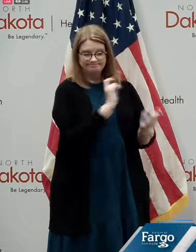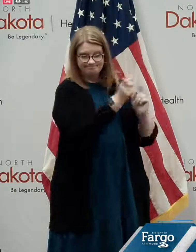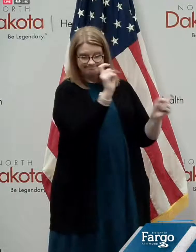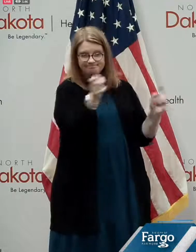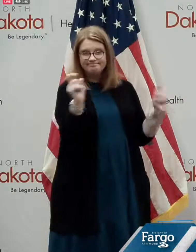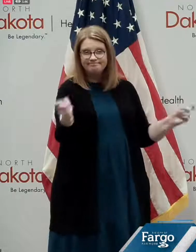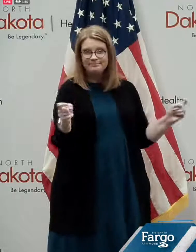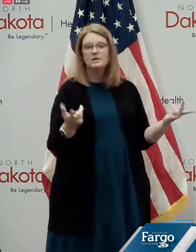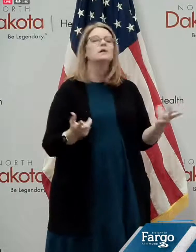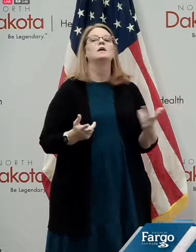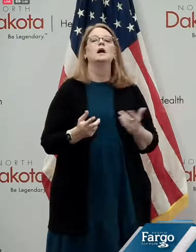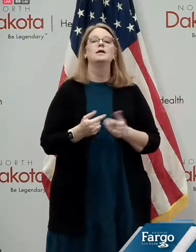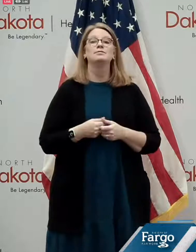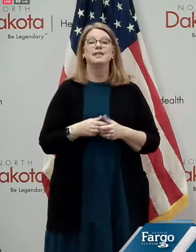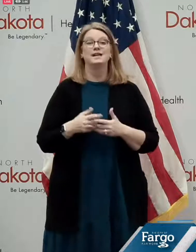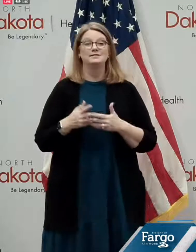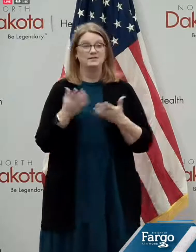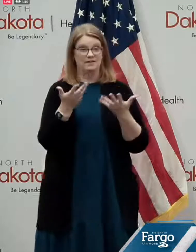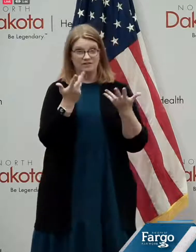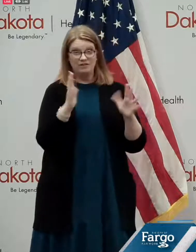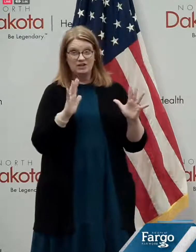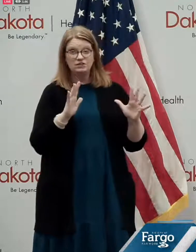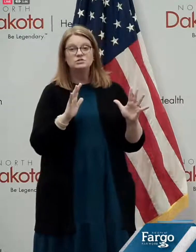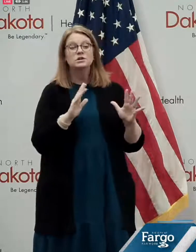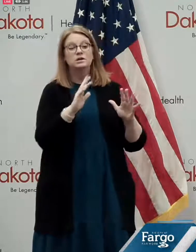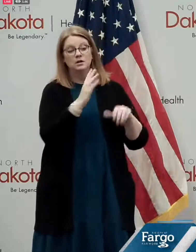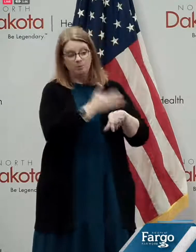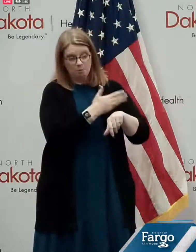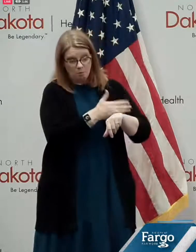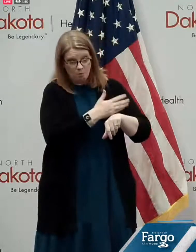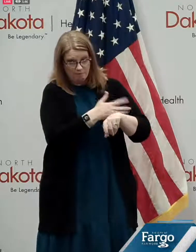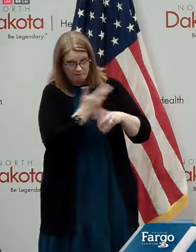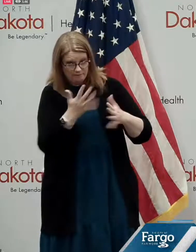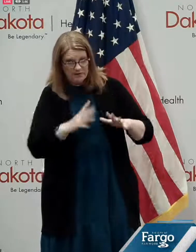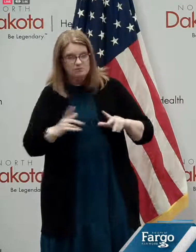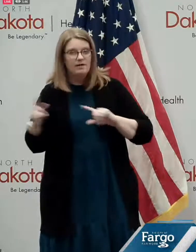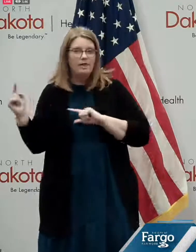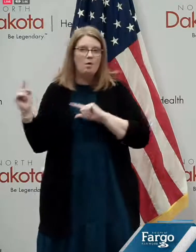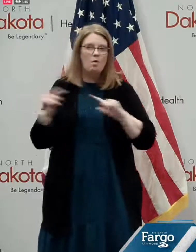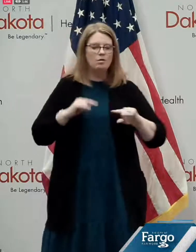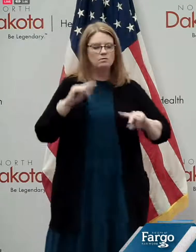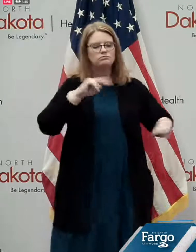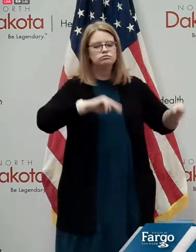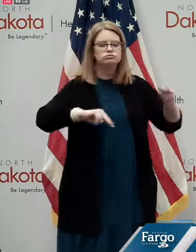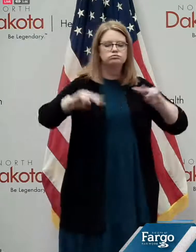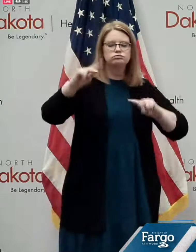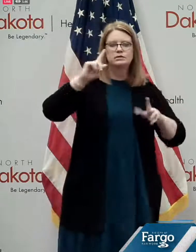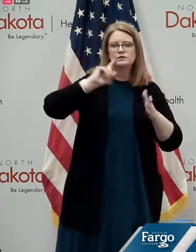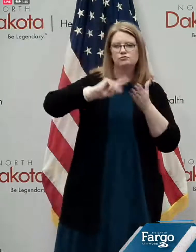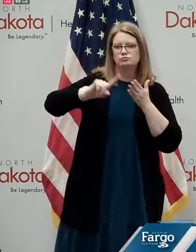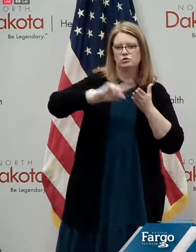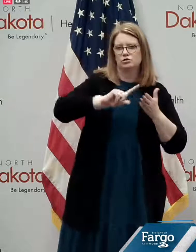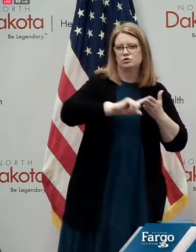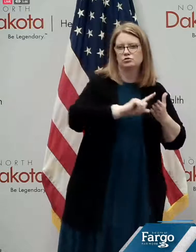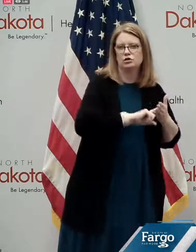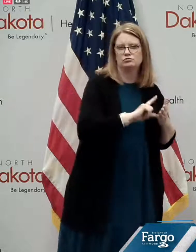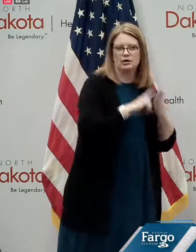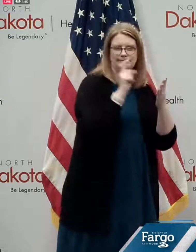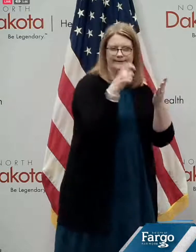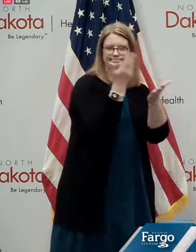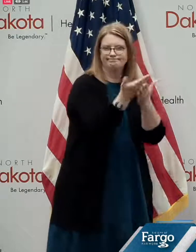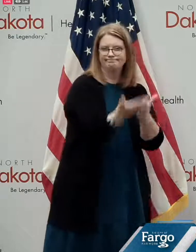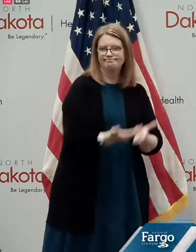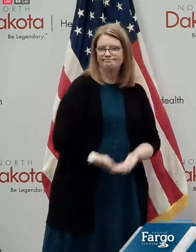and then do audits on the back end. And I know that's something that the legislature has also encouraged us to do, and we fully support it from the governor's office. So